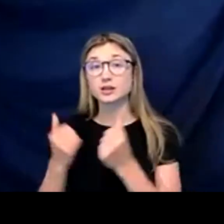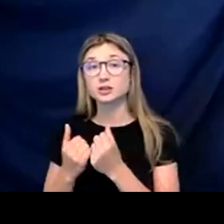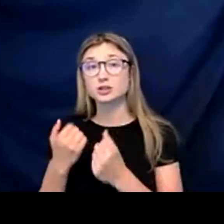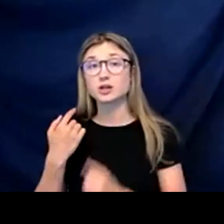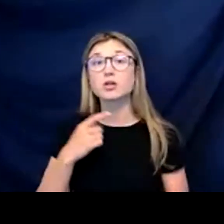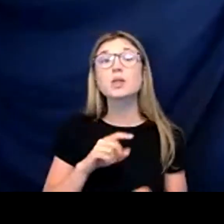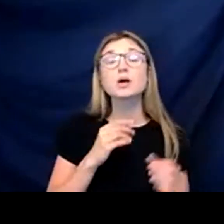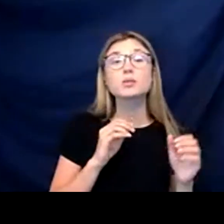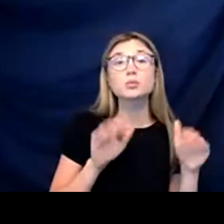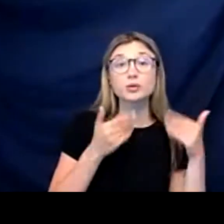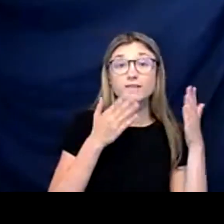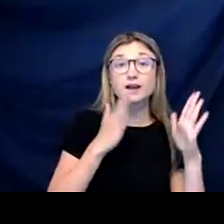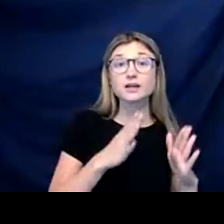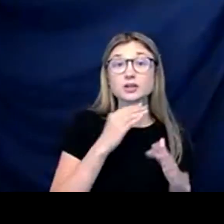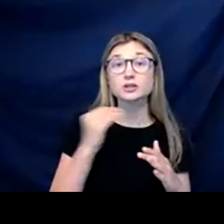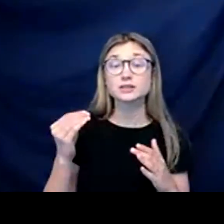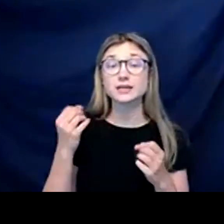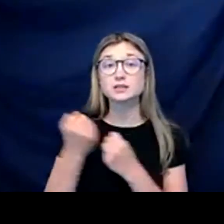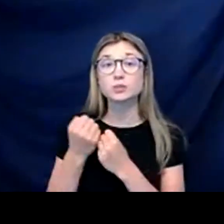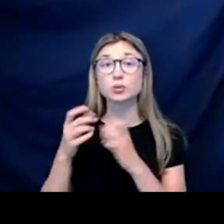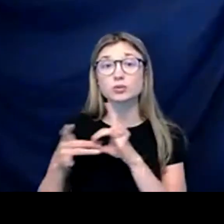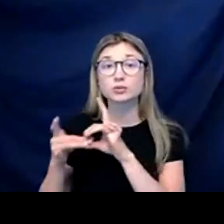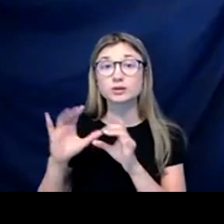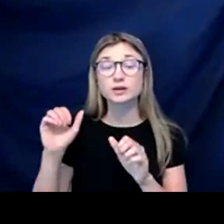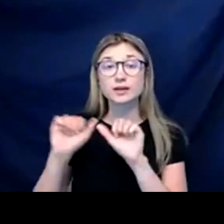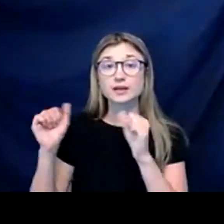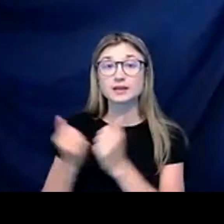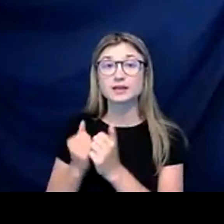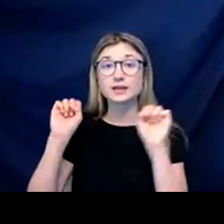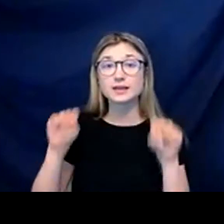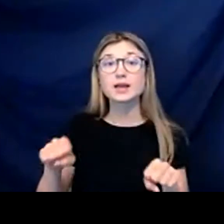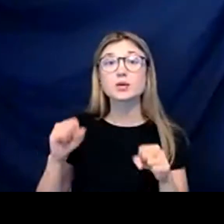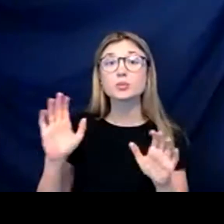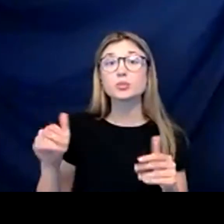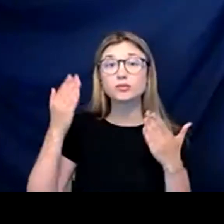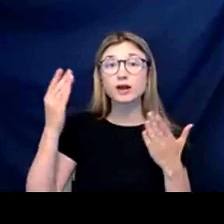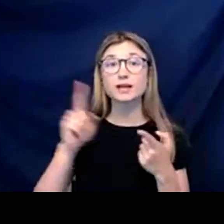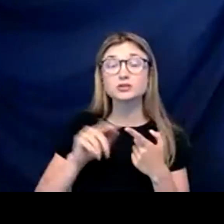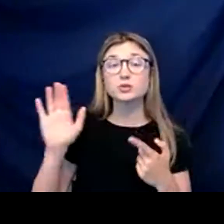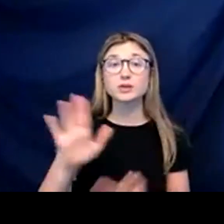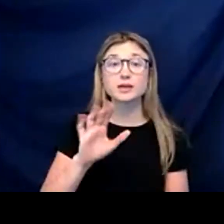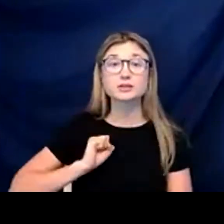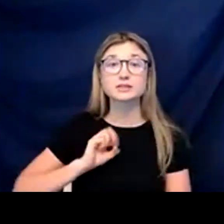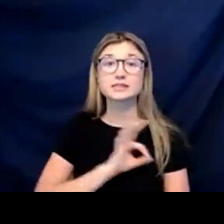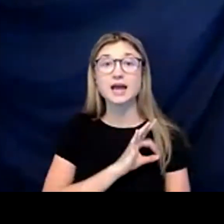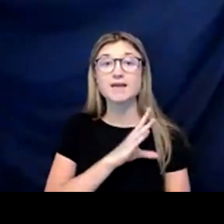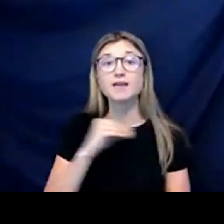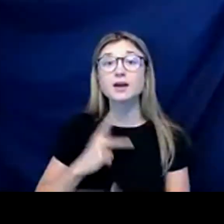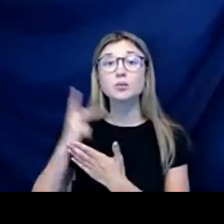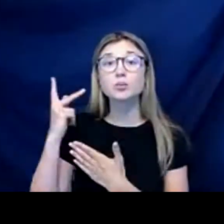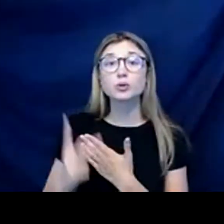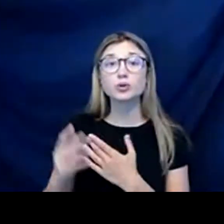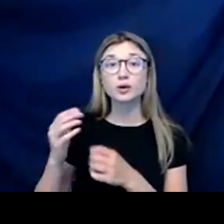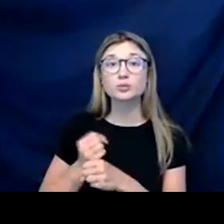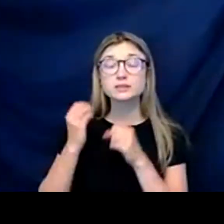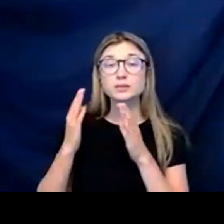support coordination agencies are able to provide to their own staff, as well as program recipients,